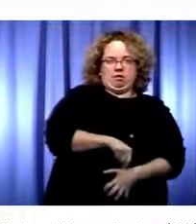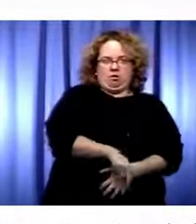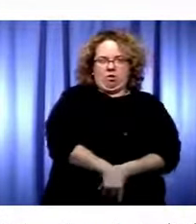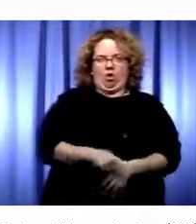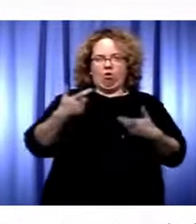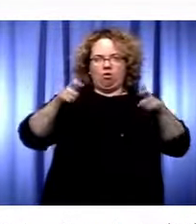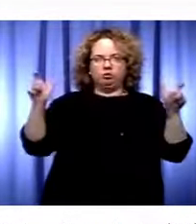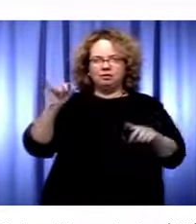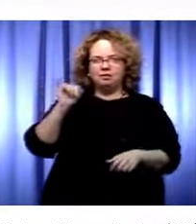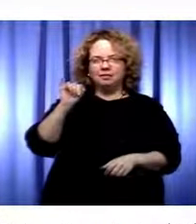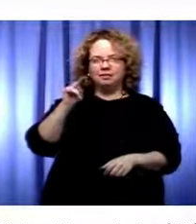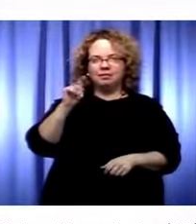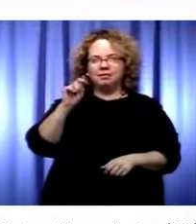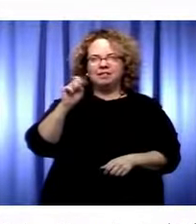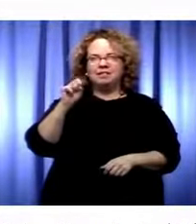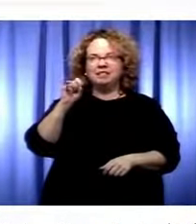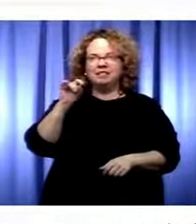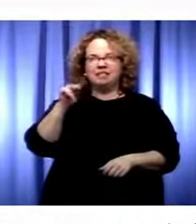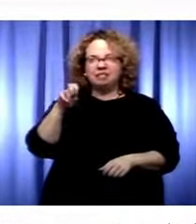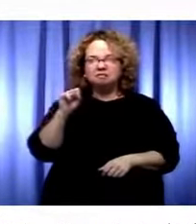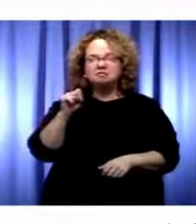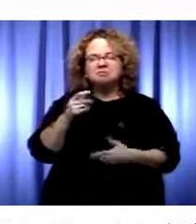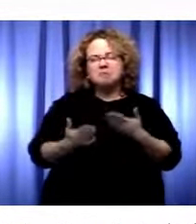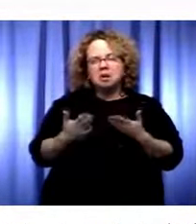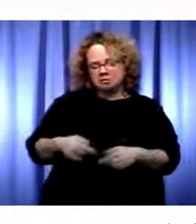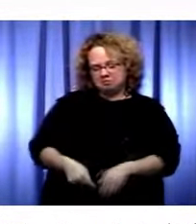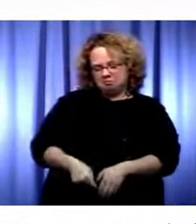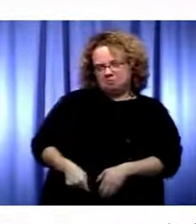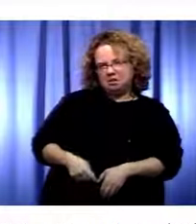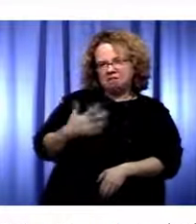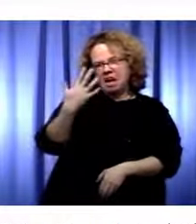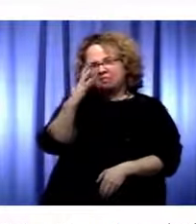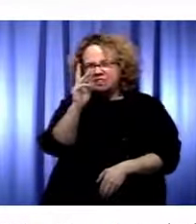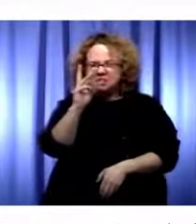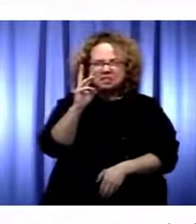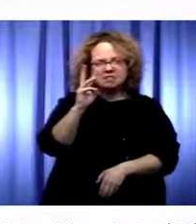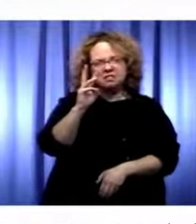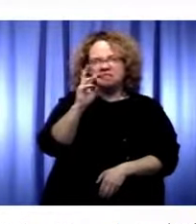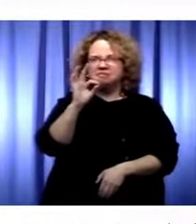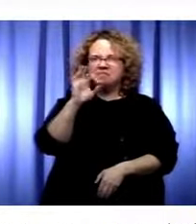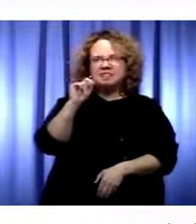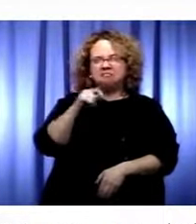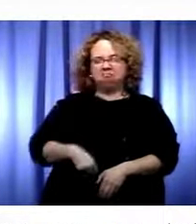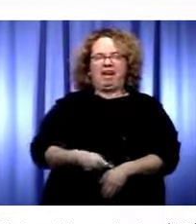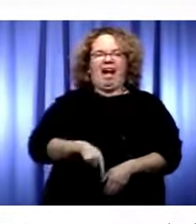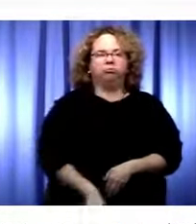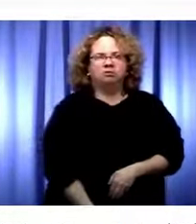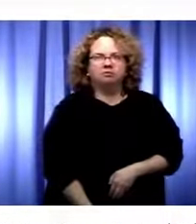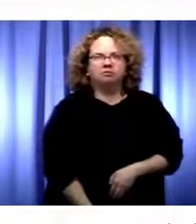The large intestine is right after the small intestine, and it's between 5 to 6